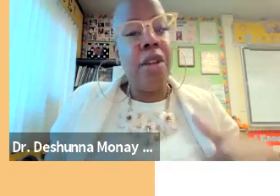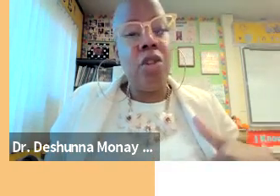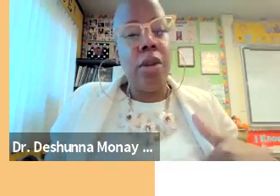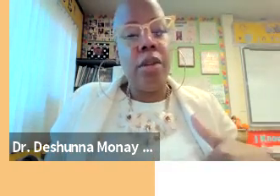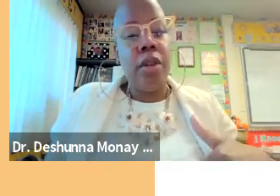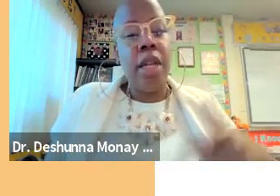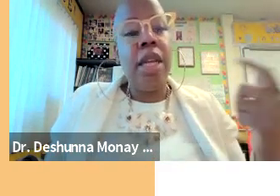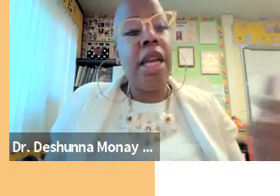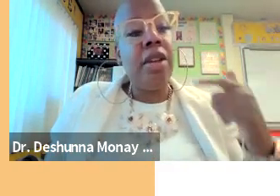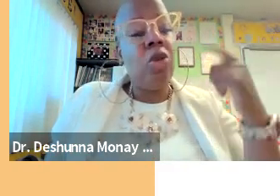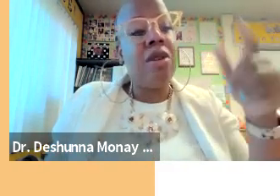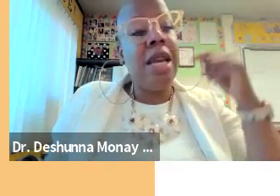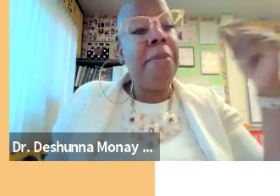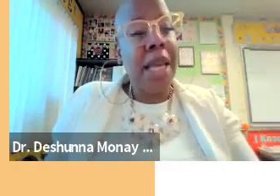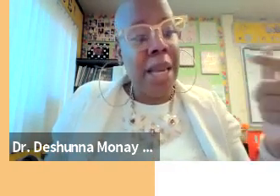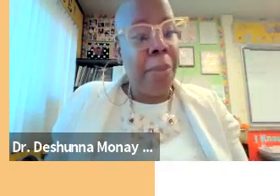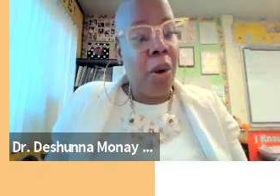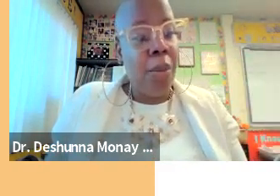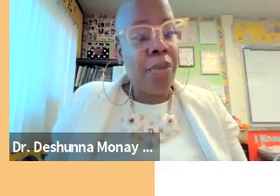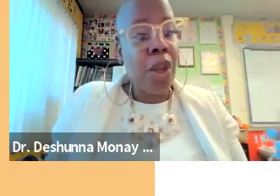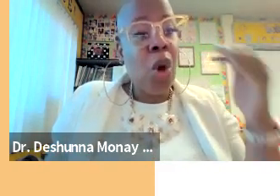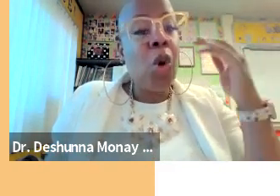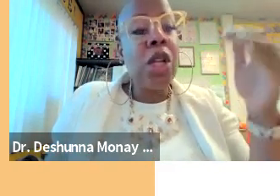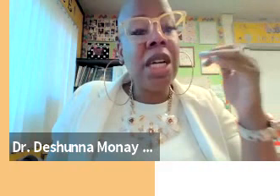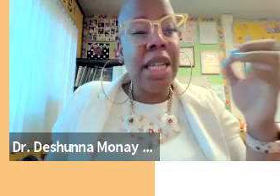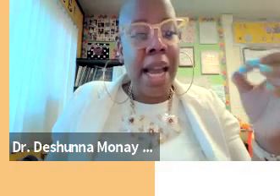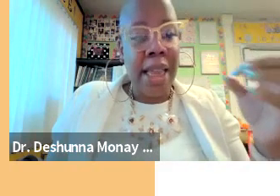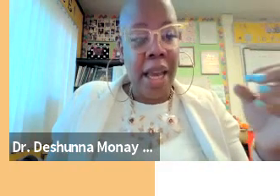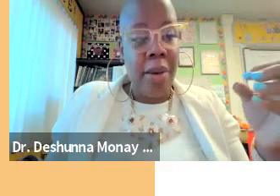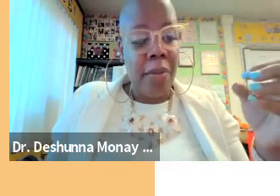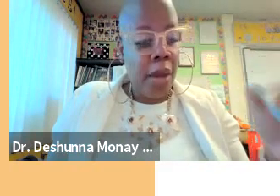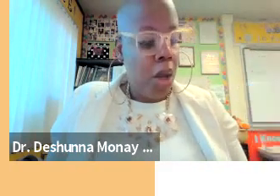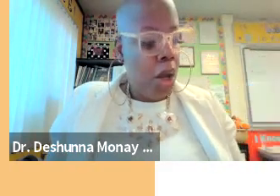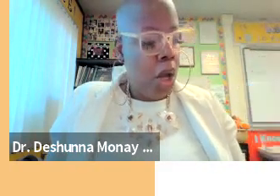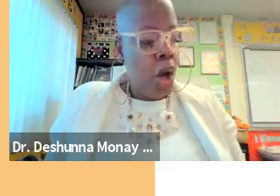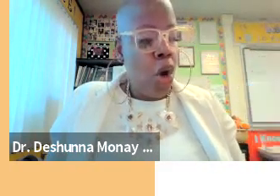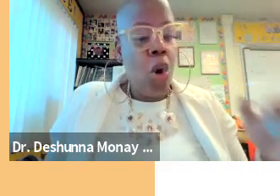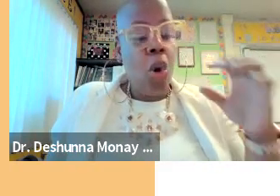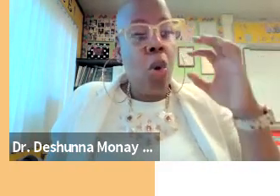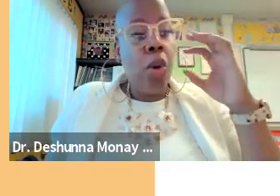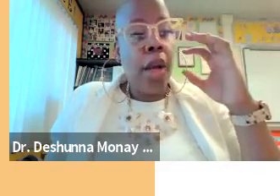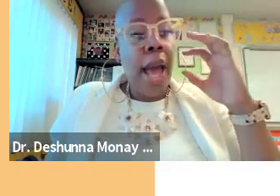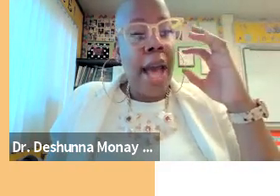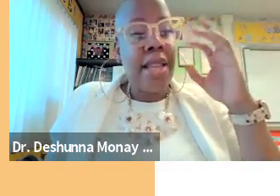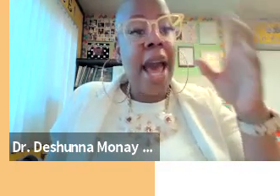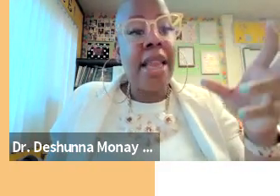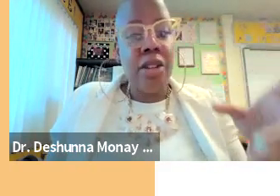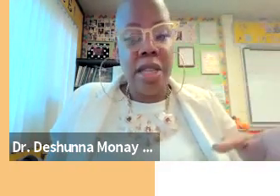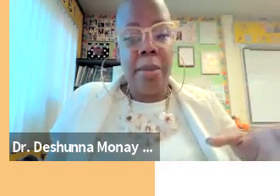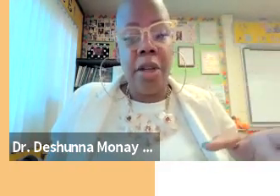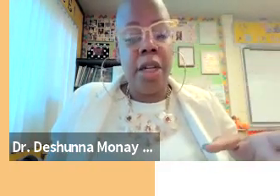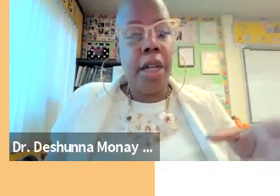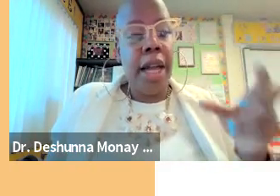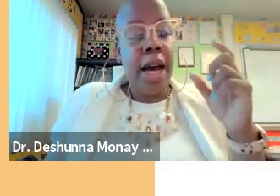these individuals need to see people who look like them, who has had